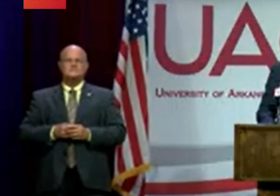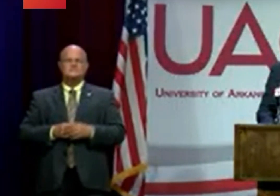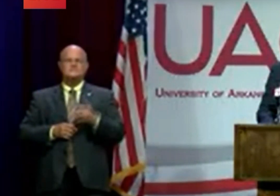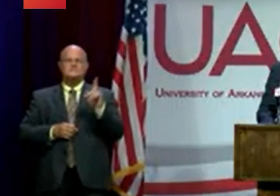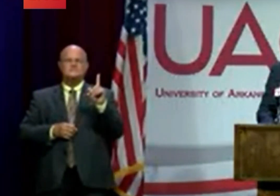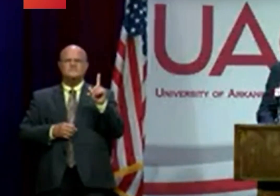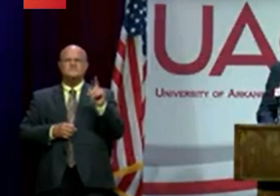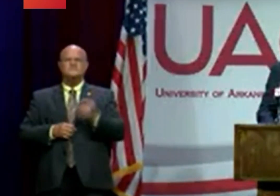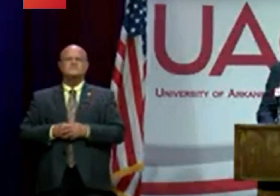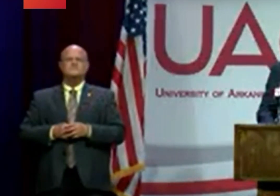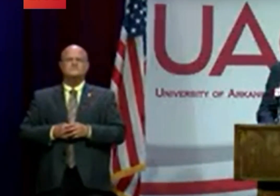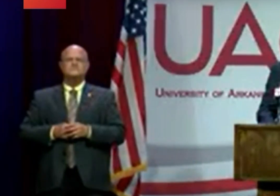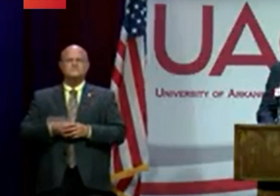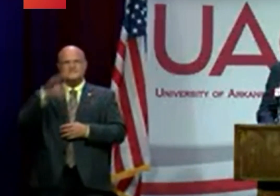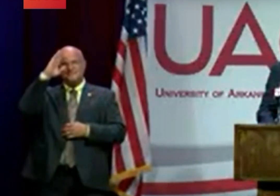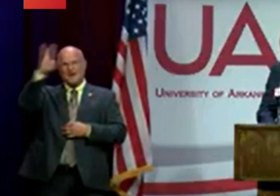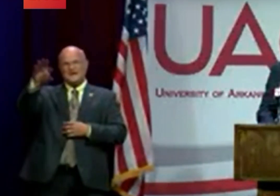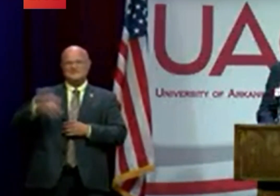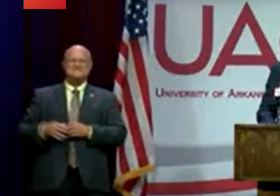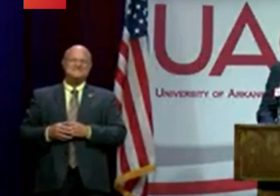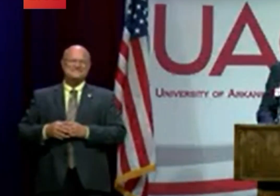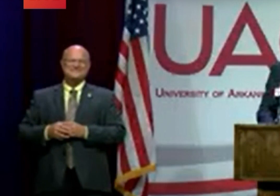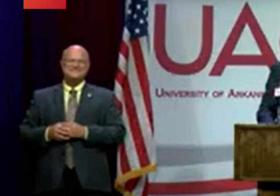Hello, Governor. Hi.